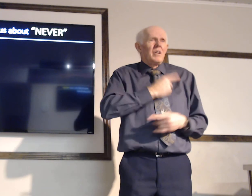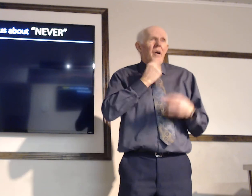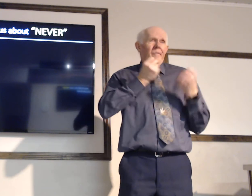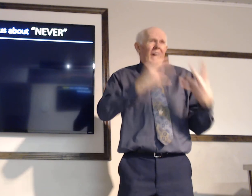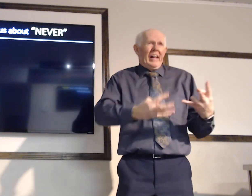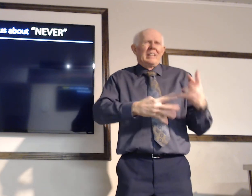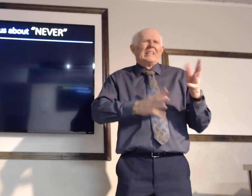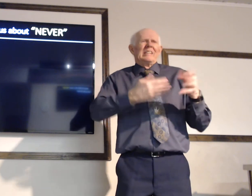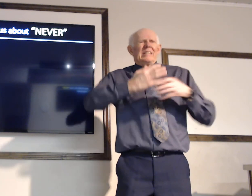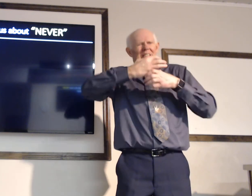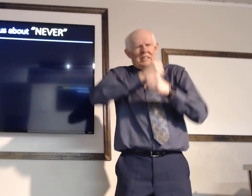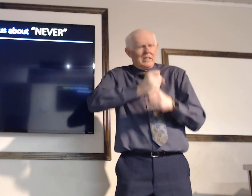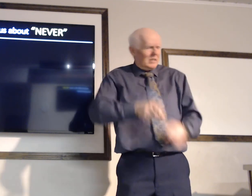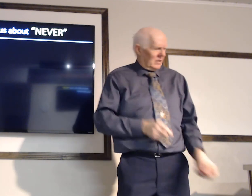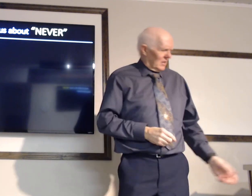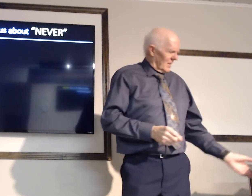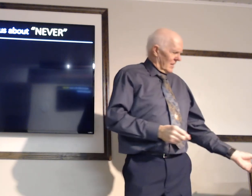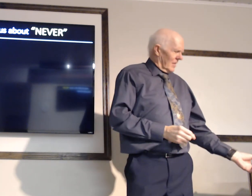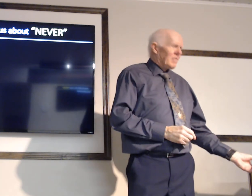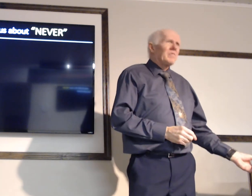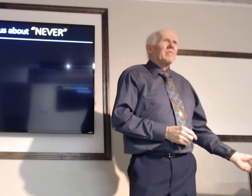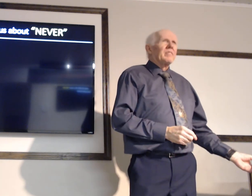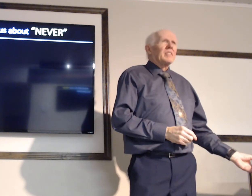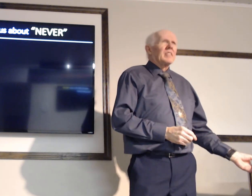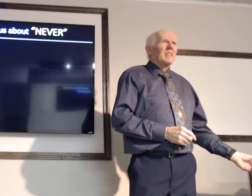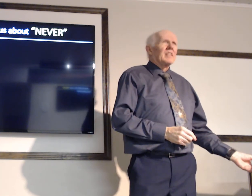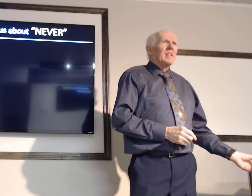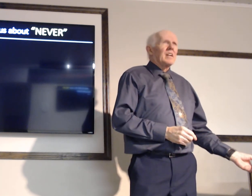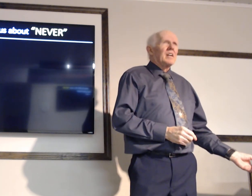help us, many, but I'm going to shorten them.